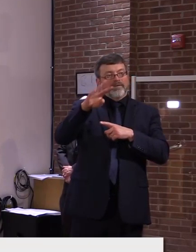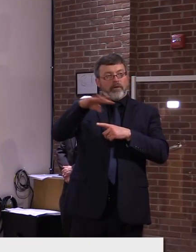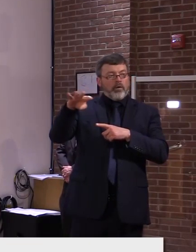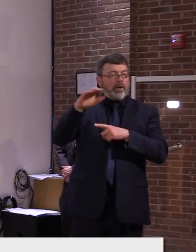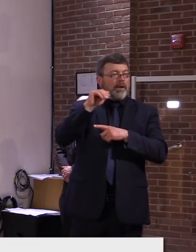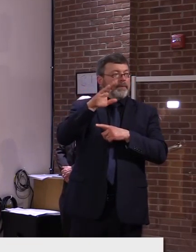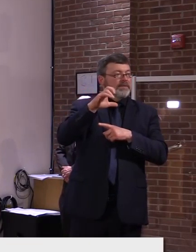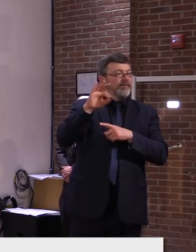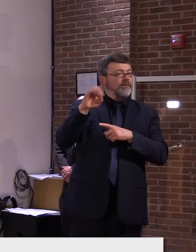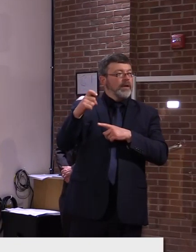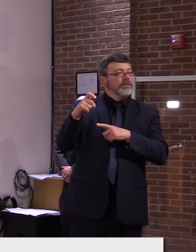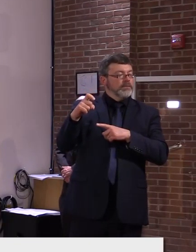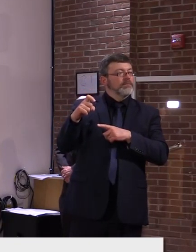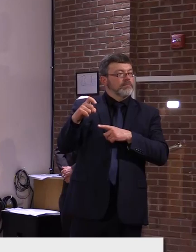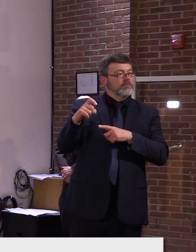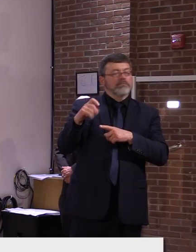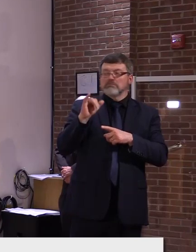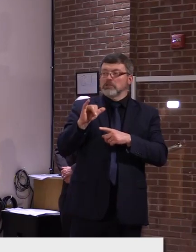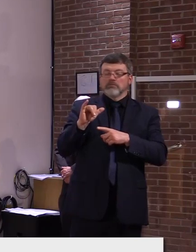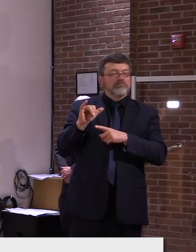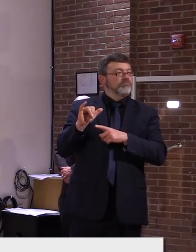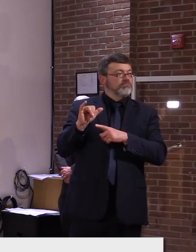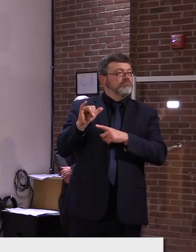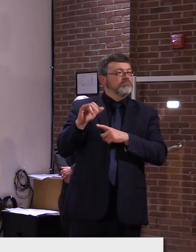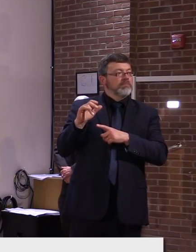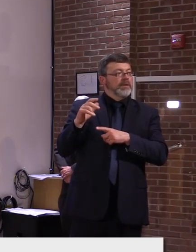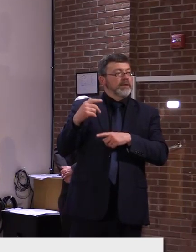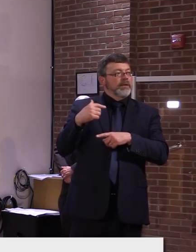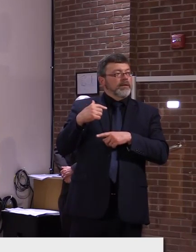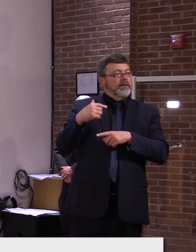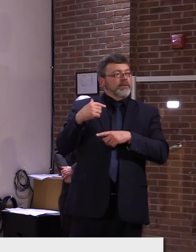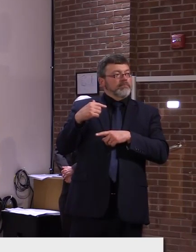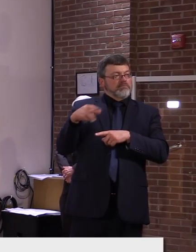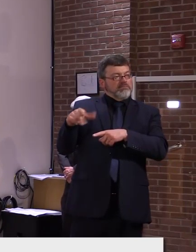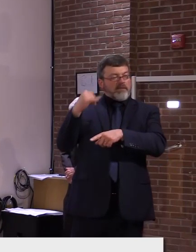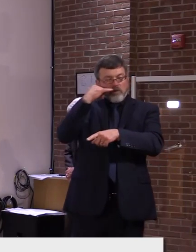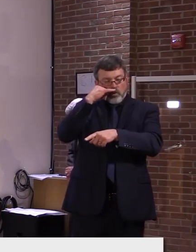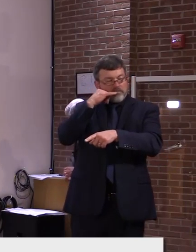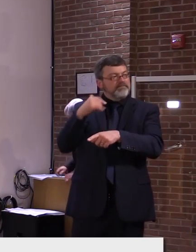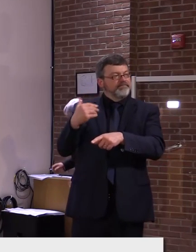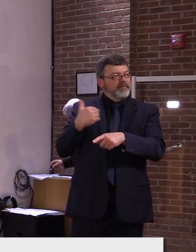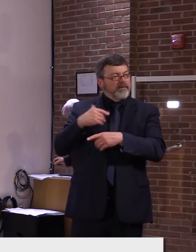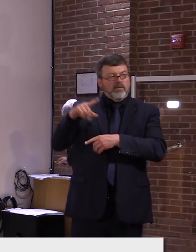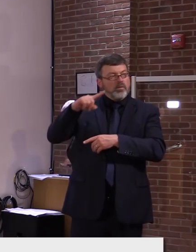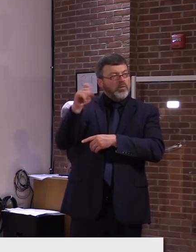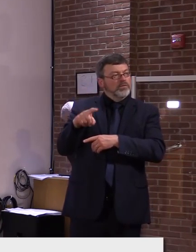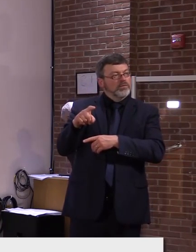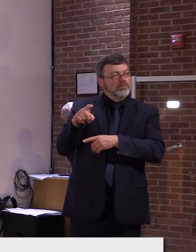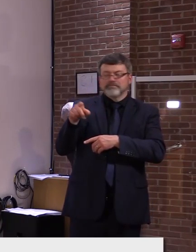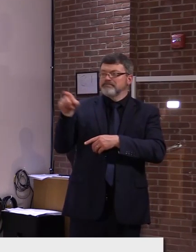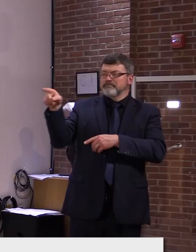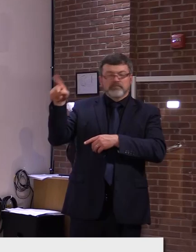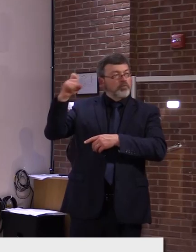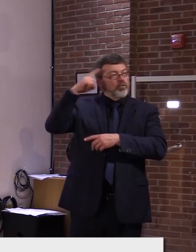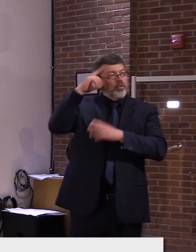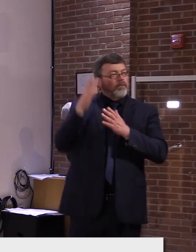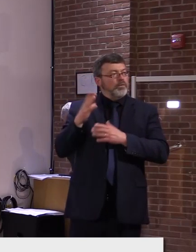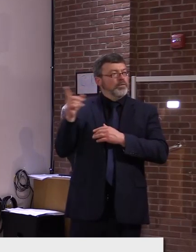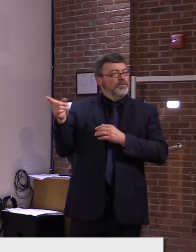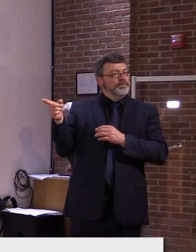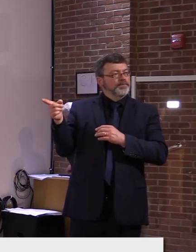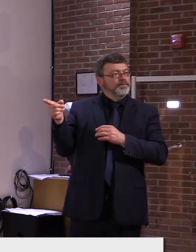Yeah, hi. Question for Governor Scott. As we're getting toward the end of the legislative session here, what are your thoughts on what Vermont